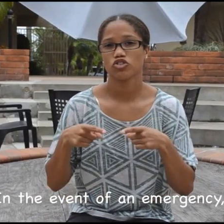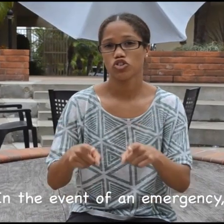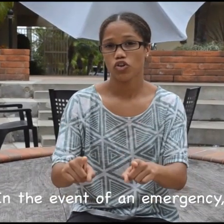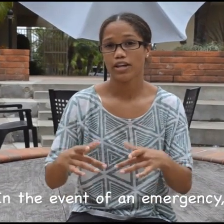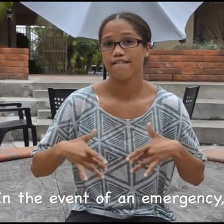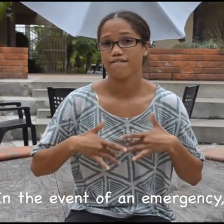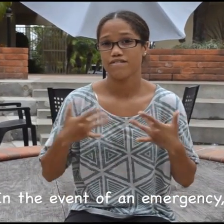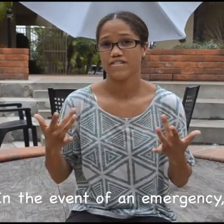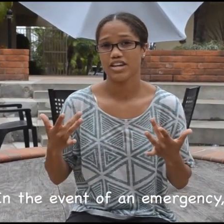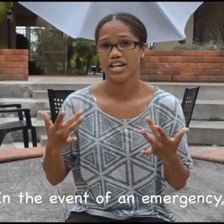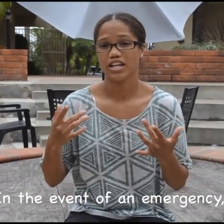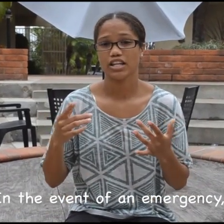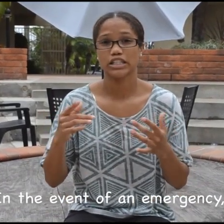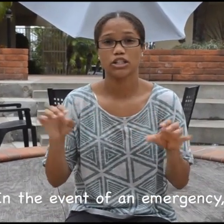In the event of an emergency,